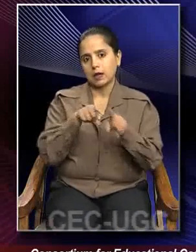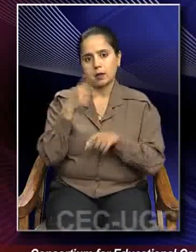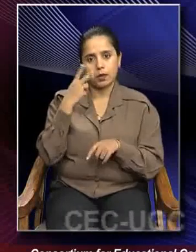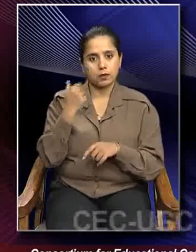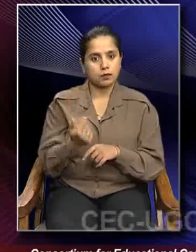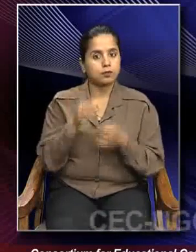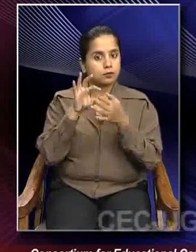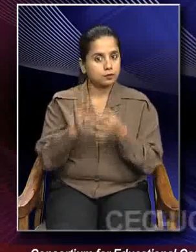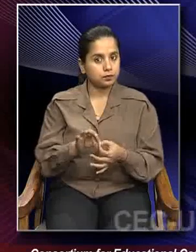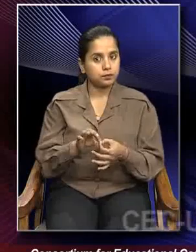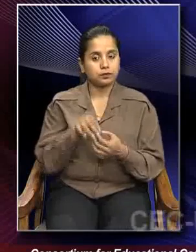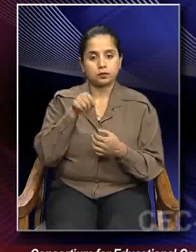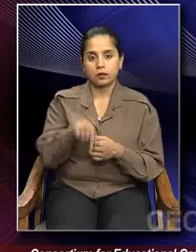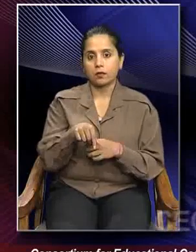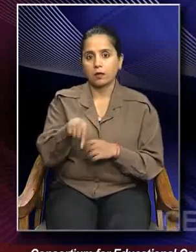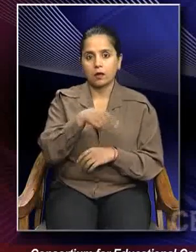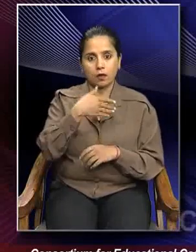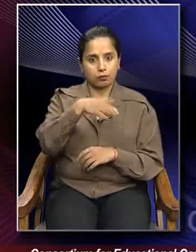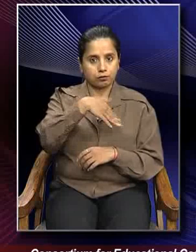case of frying the seed,